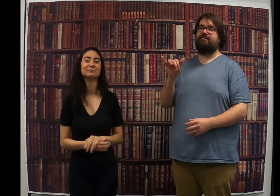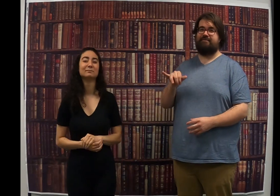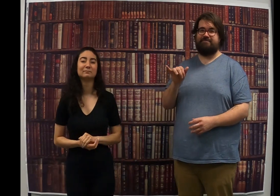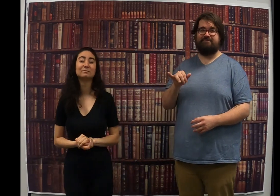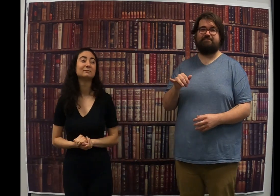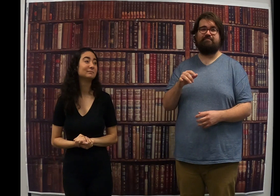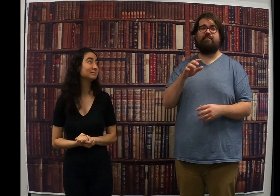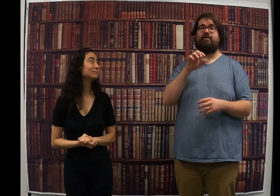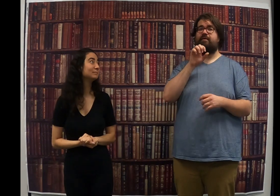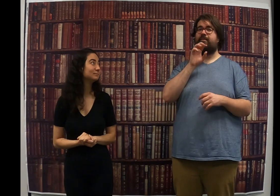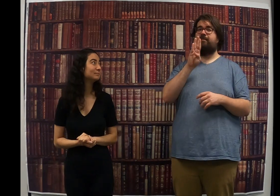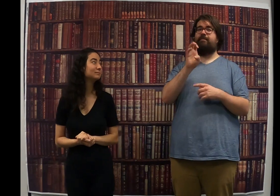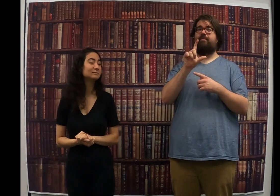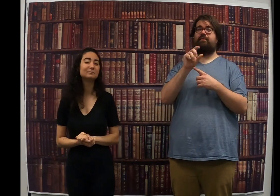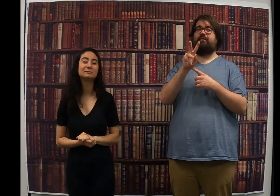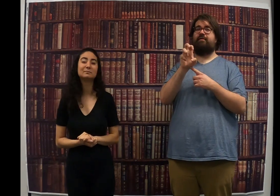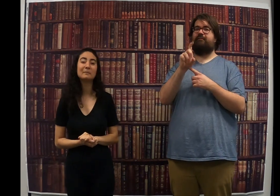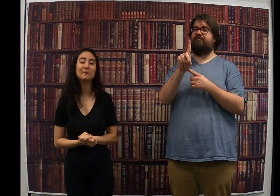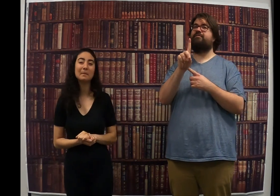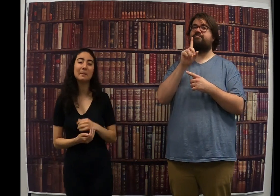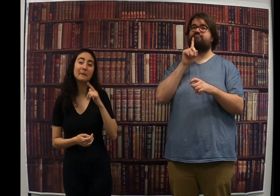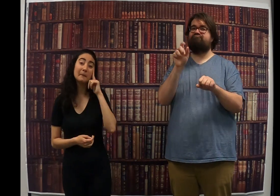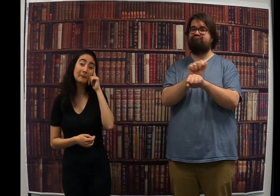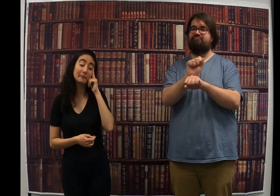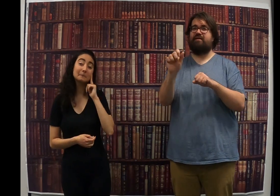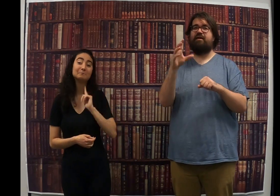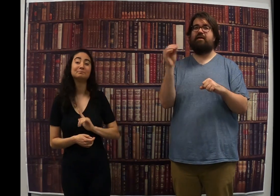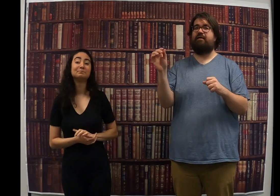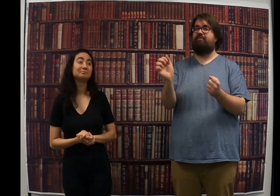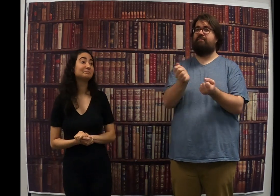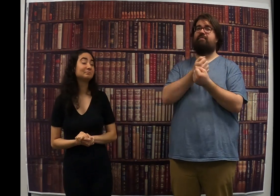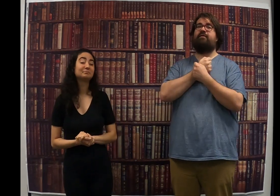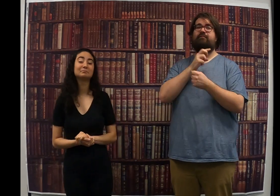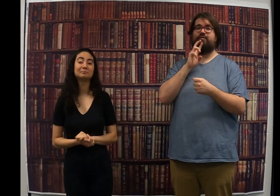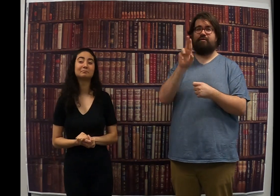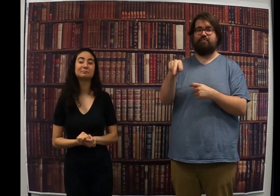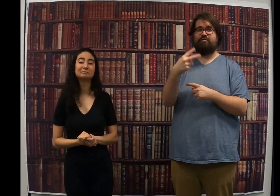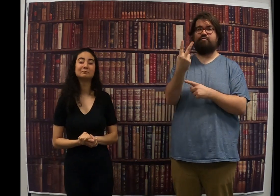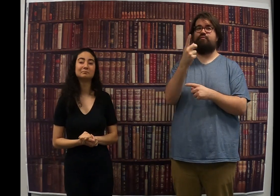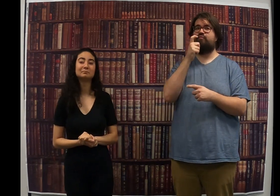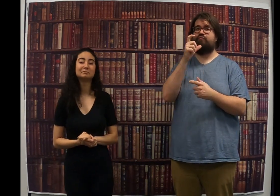Ah, yes, beloved it is, and beloved are the two who are central to this tragedy.